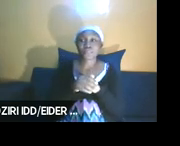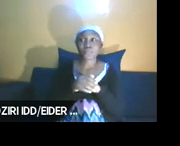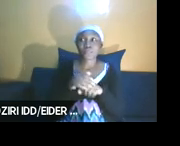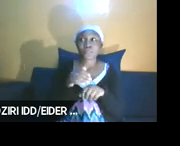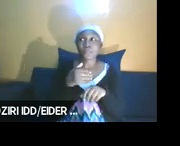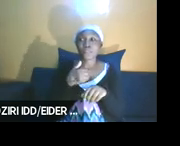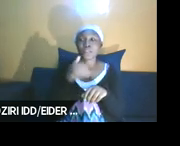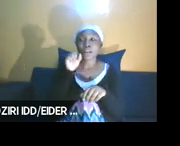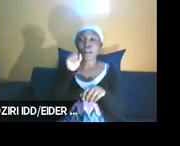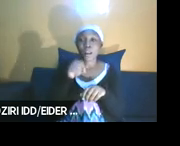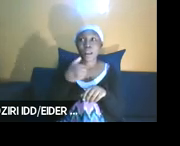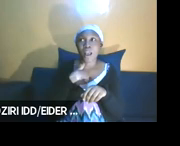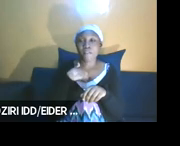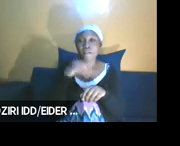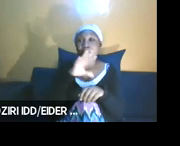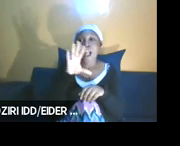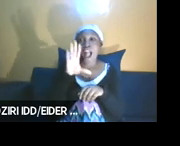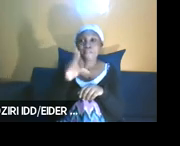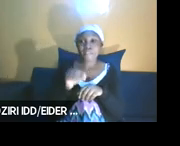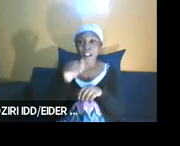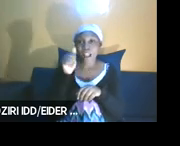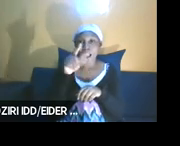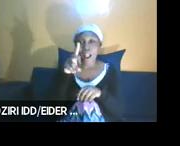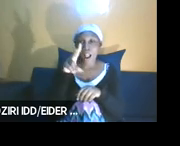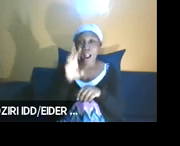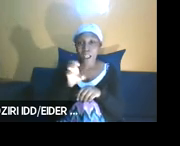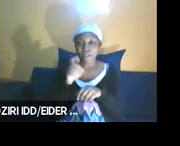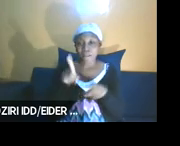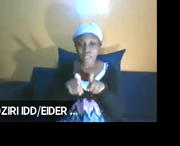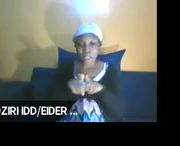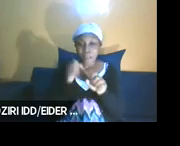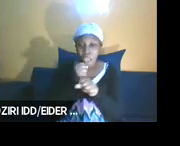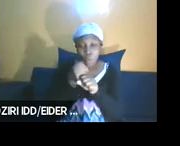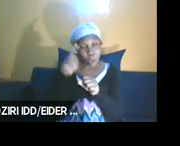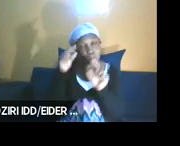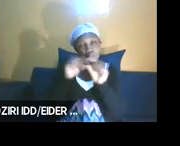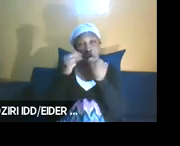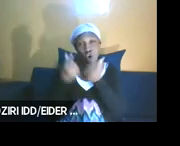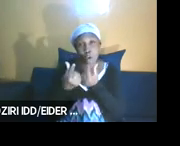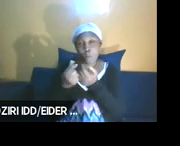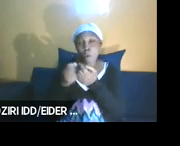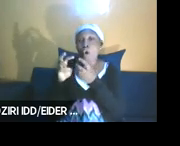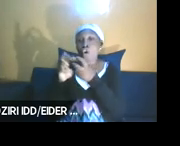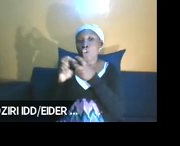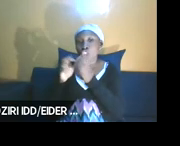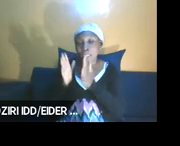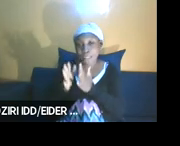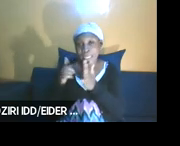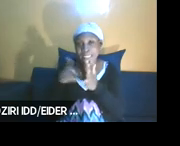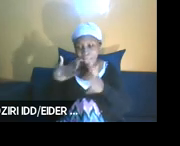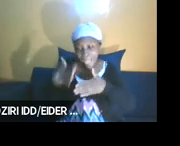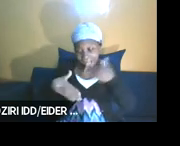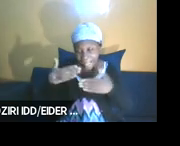AfricArXiv, and I'm also engagement lead for global consortia at ORCID. Yeah, I'm very happy to be with you here and